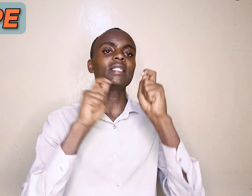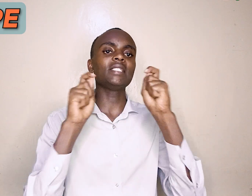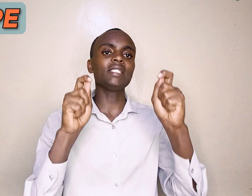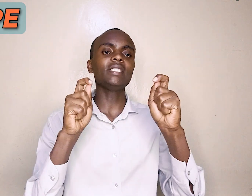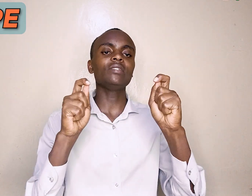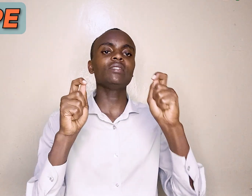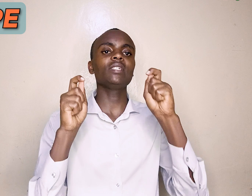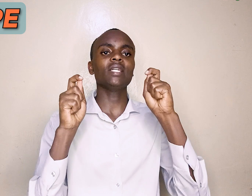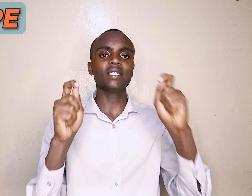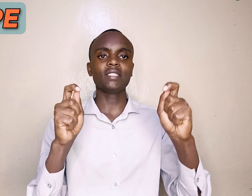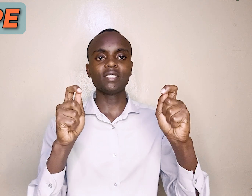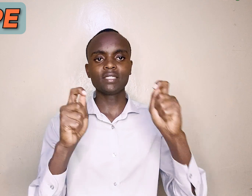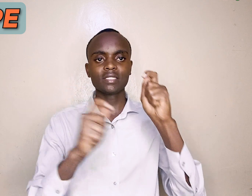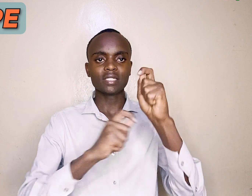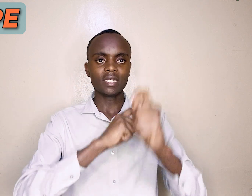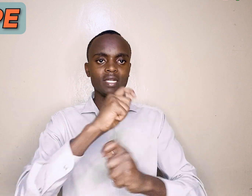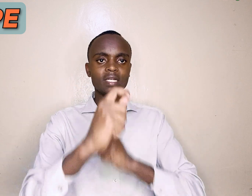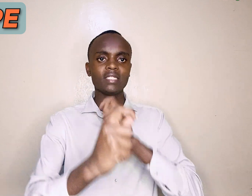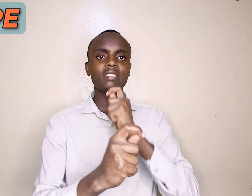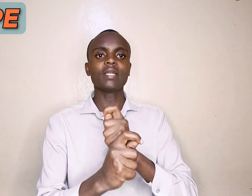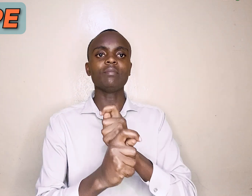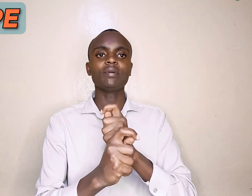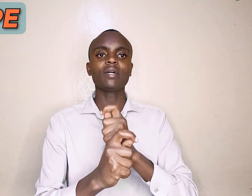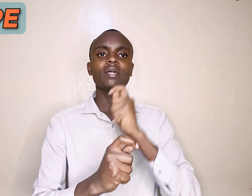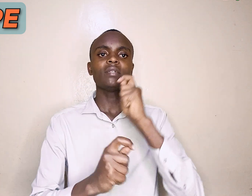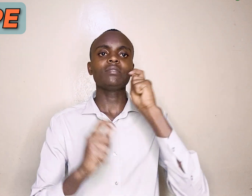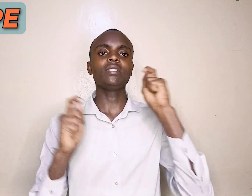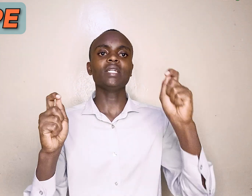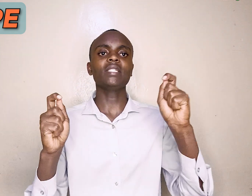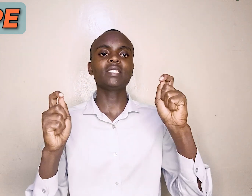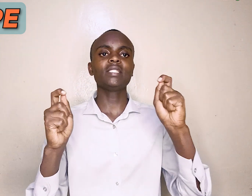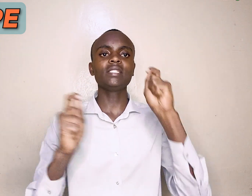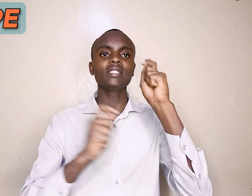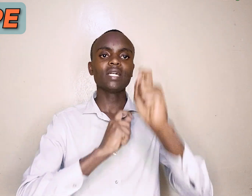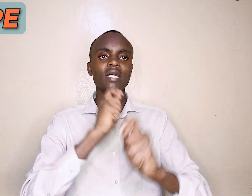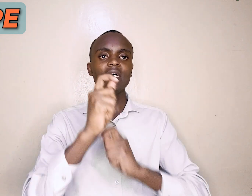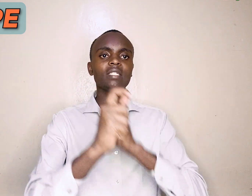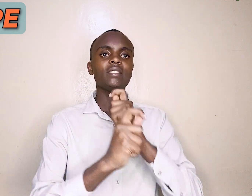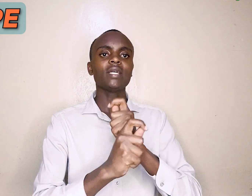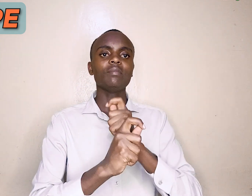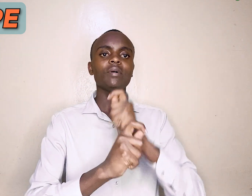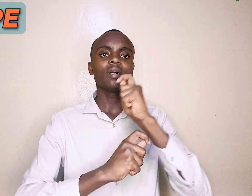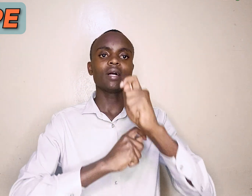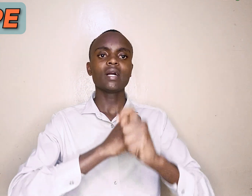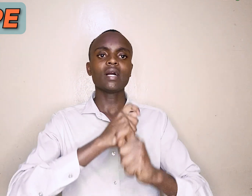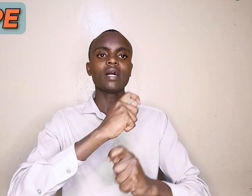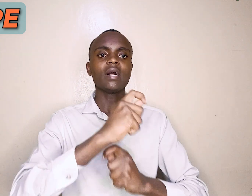T, using letter T. Type using letter T. Type